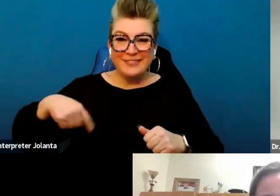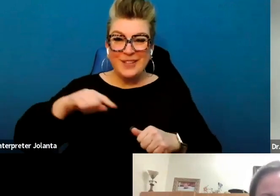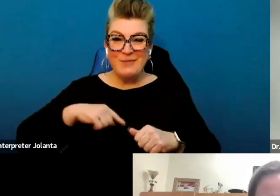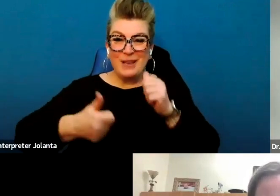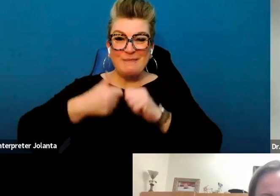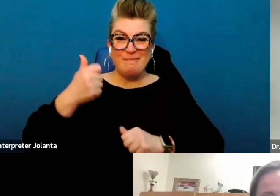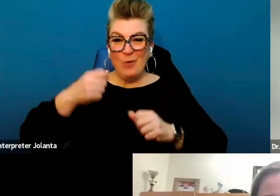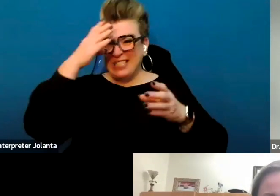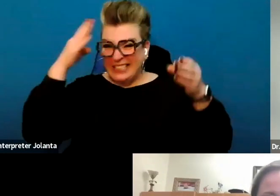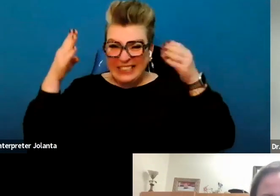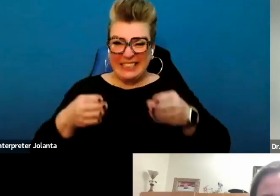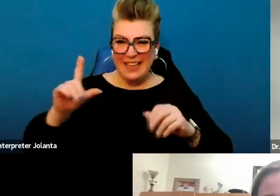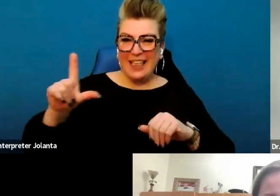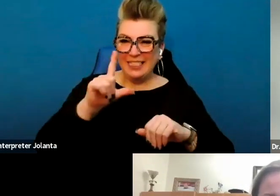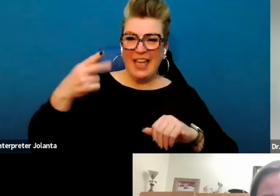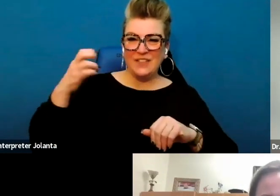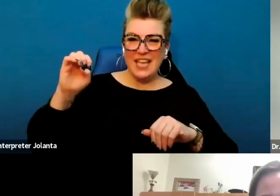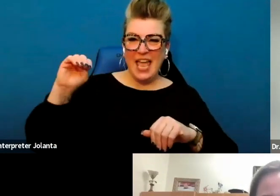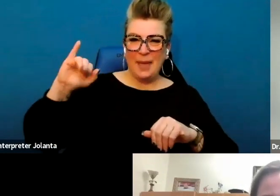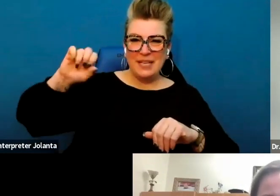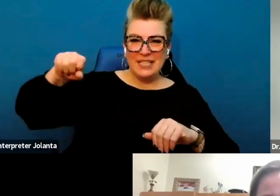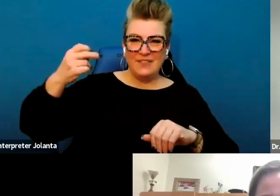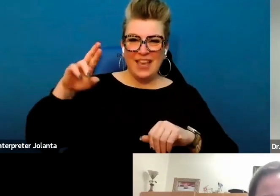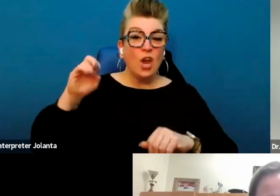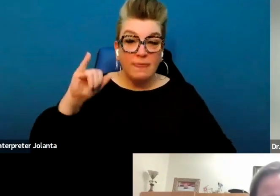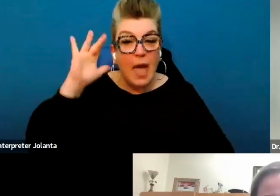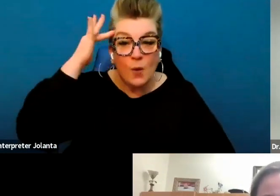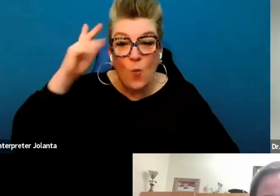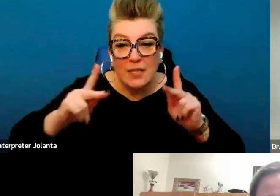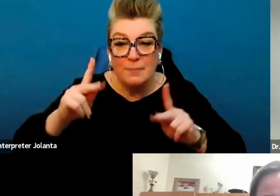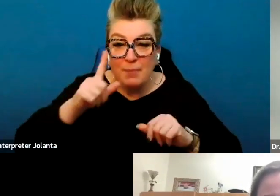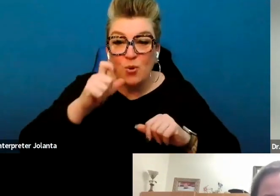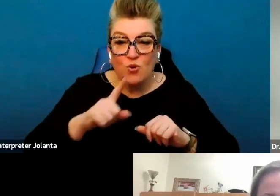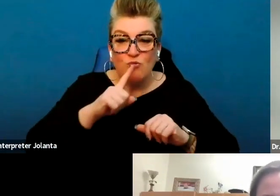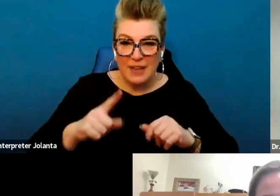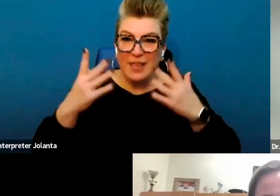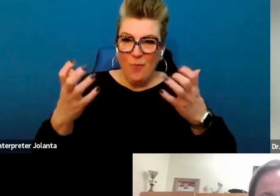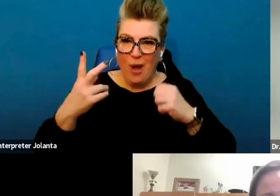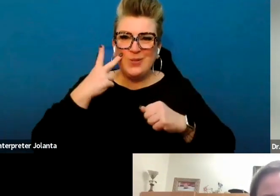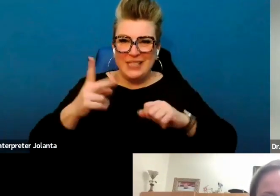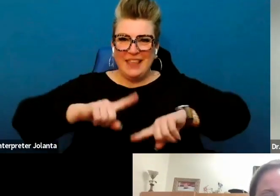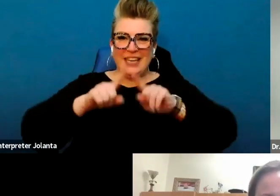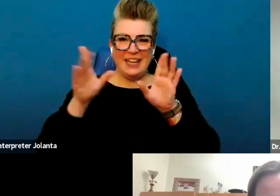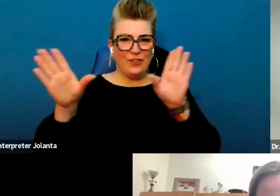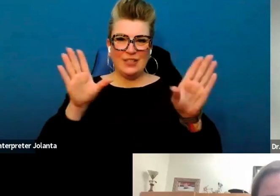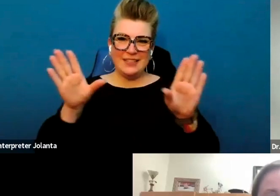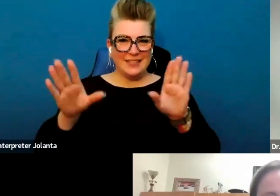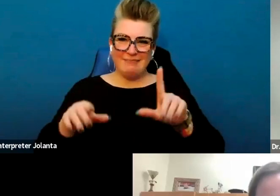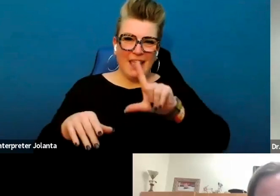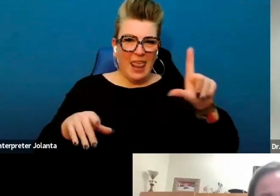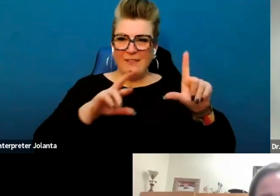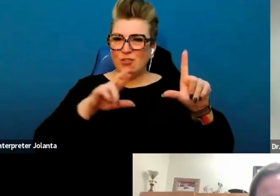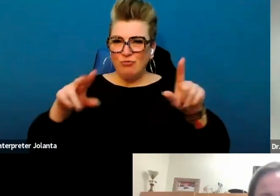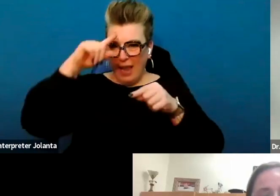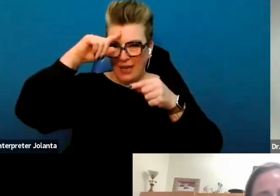the left hemisphere. I know that will, annoy people who are interested in left versus right hemisphere